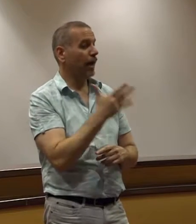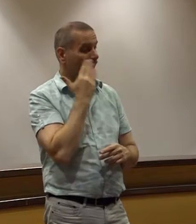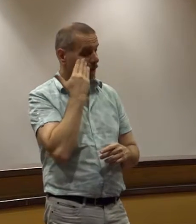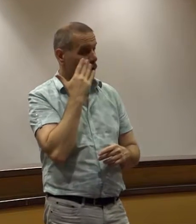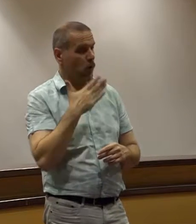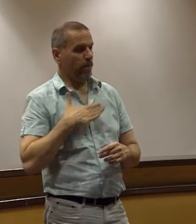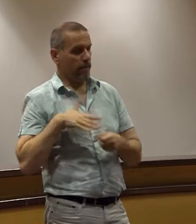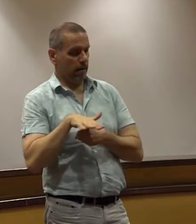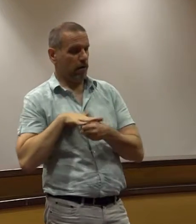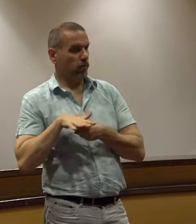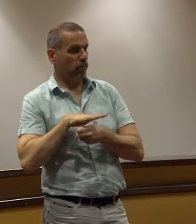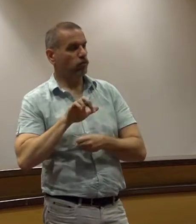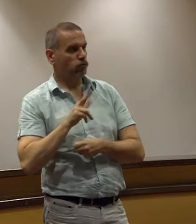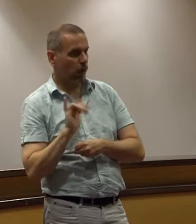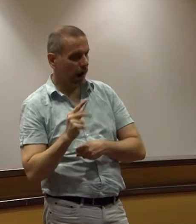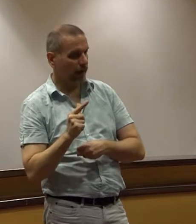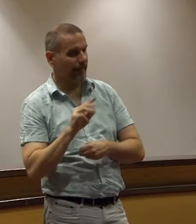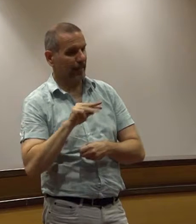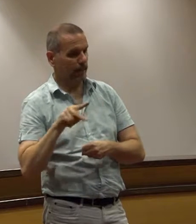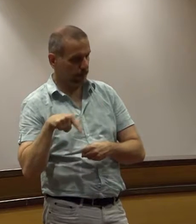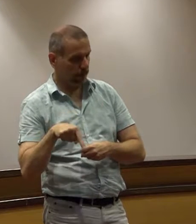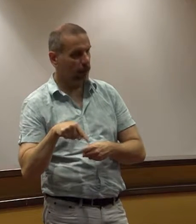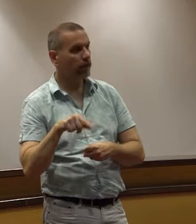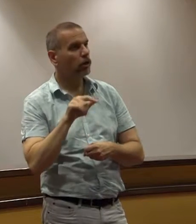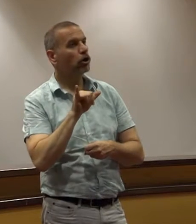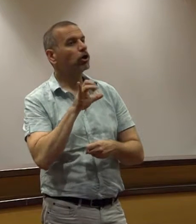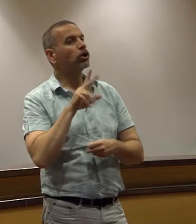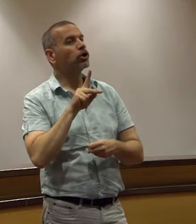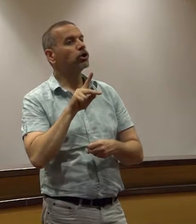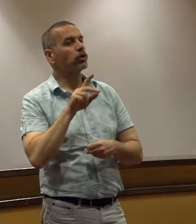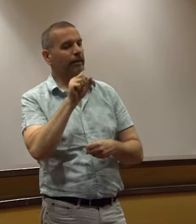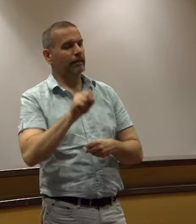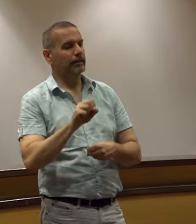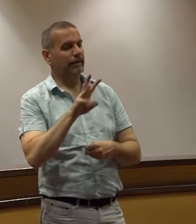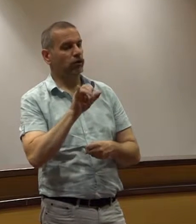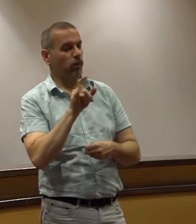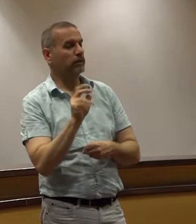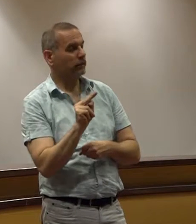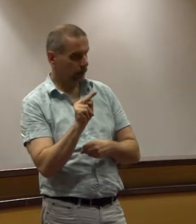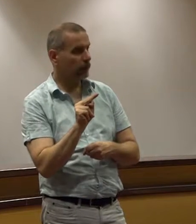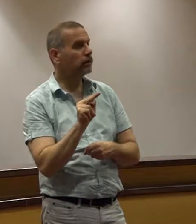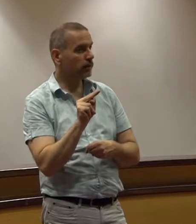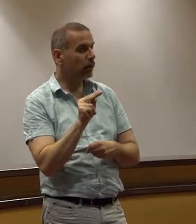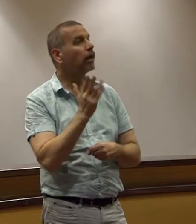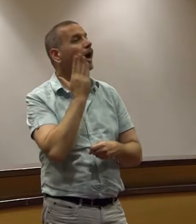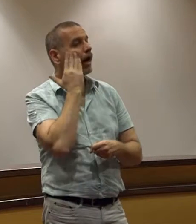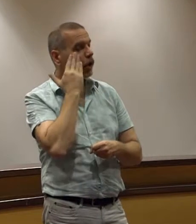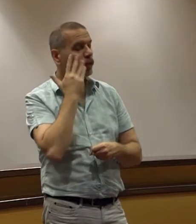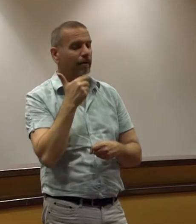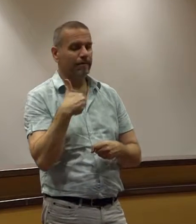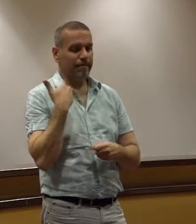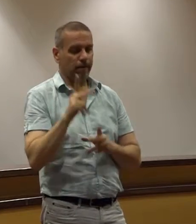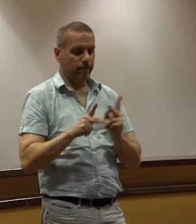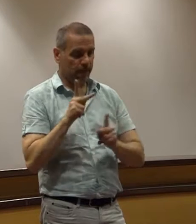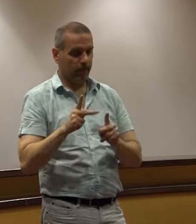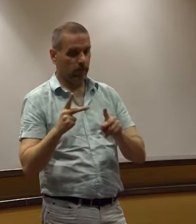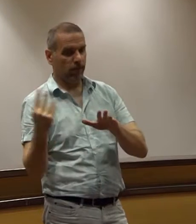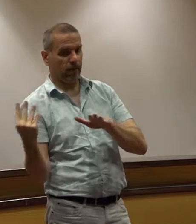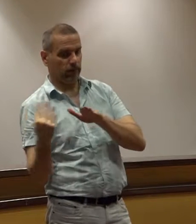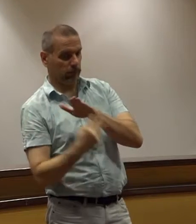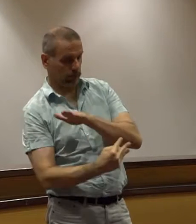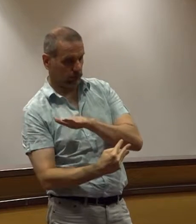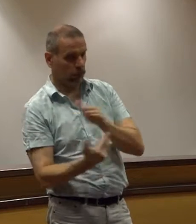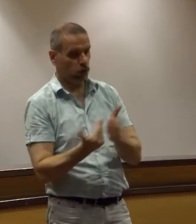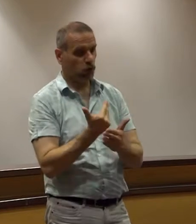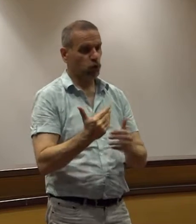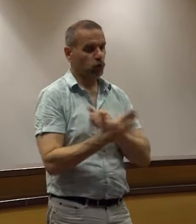I represent as an MPP, the riding of York South Weston. And we know that younger newcomers can face